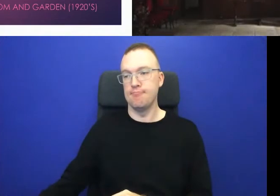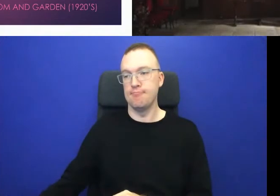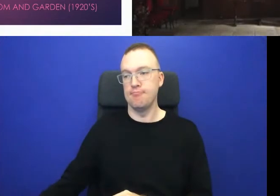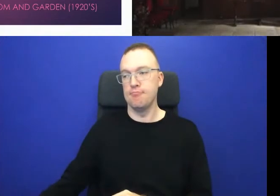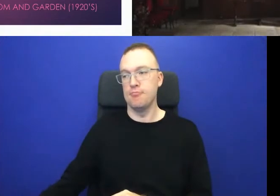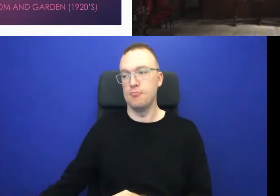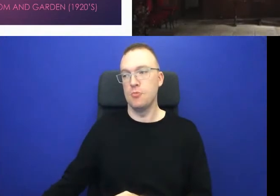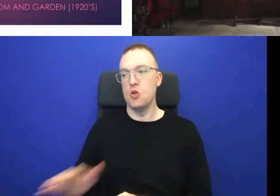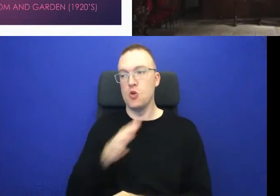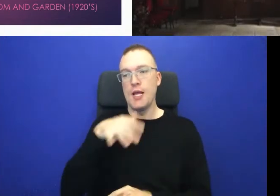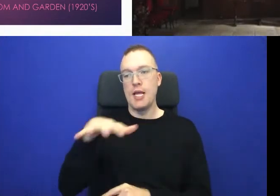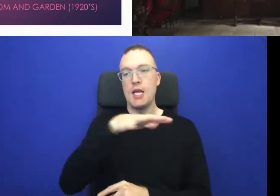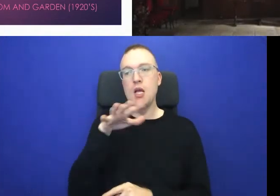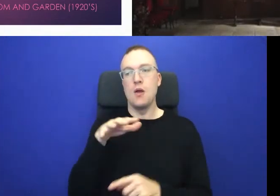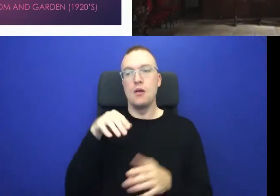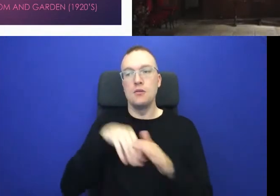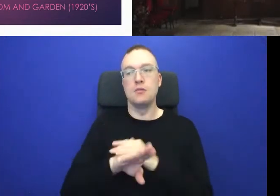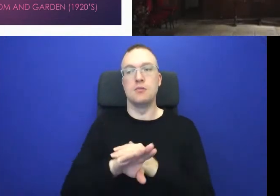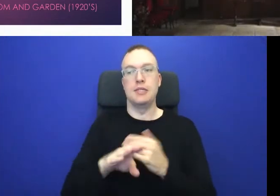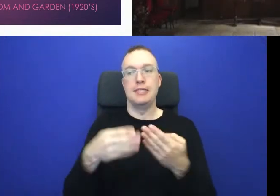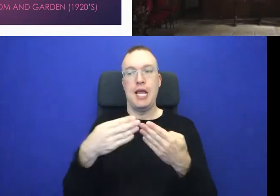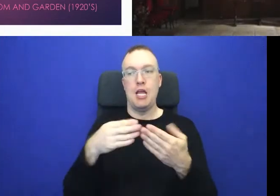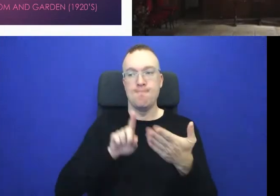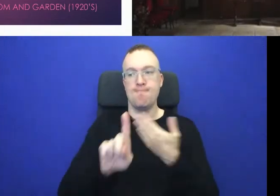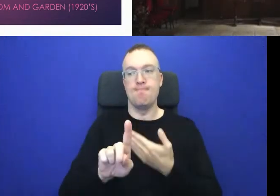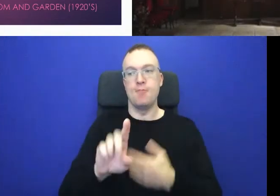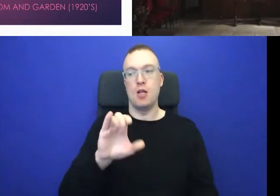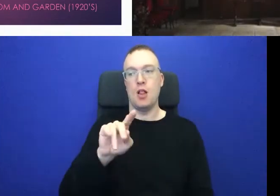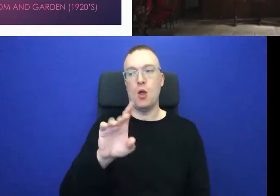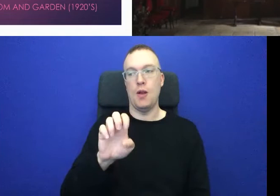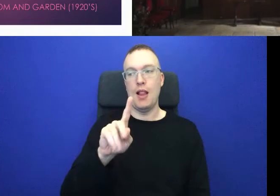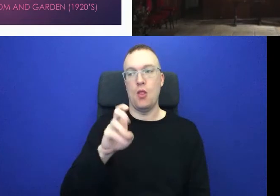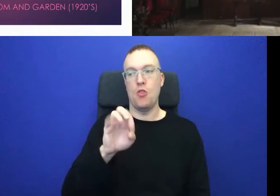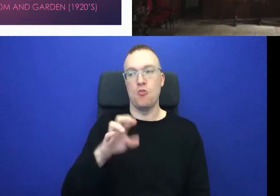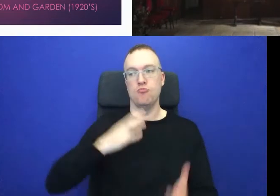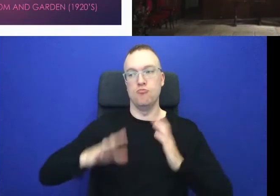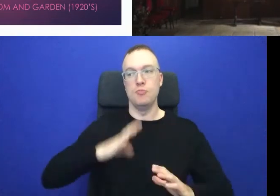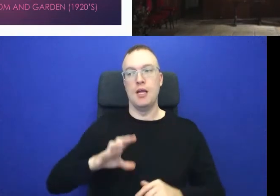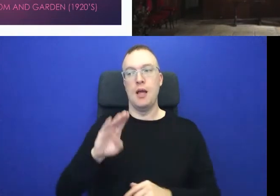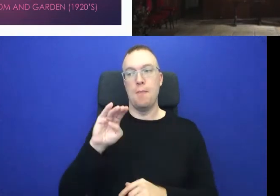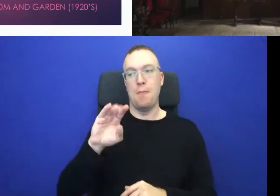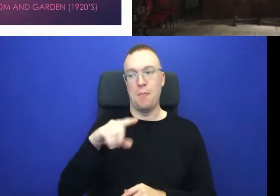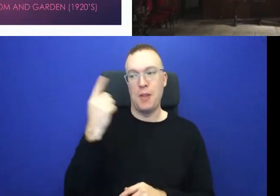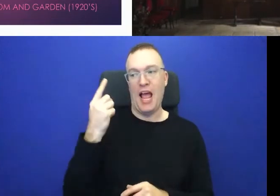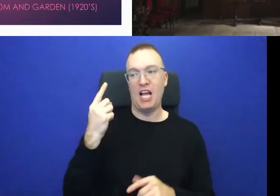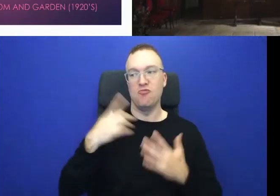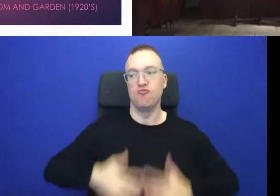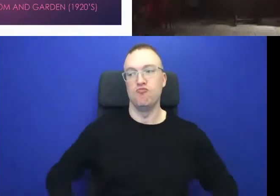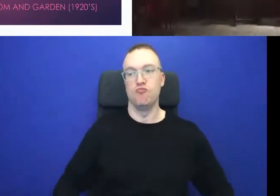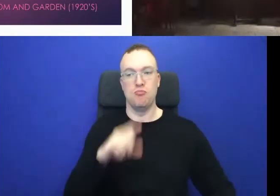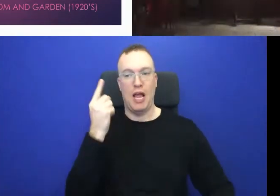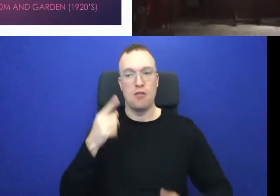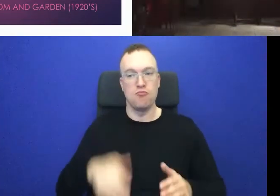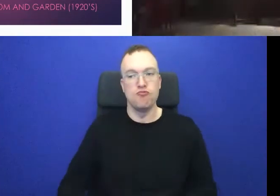great archway of a double gatehouse to be greeted by Claude Lowther, dressed in black knee breeches, black silk stockings, and